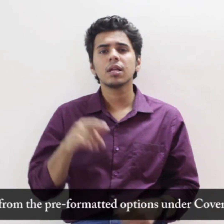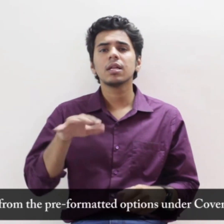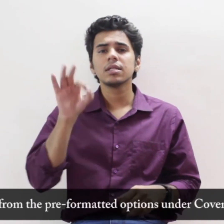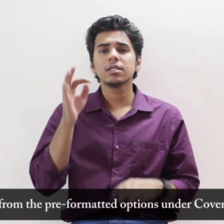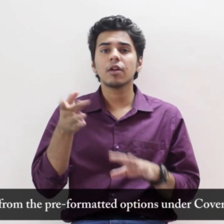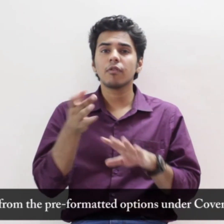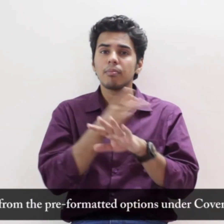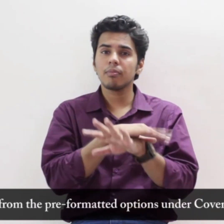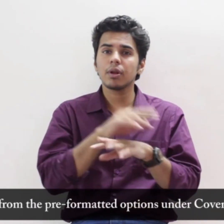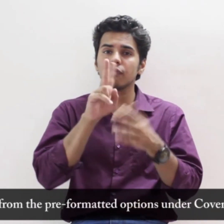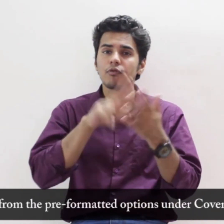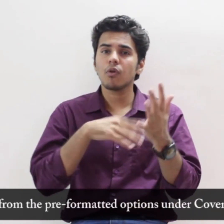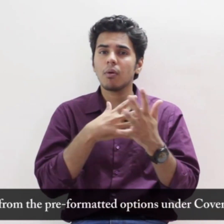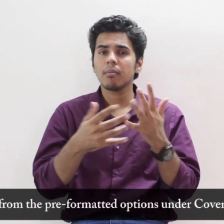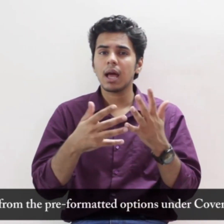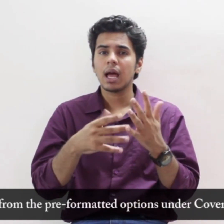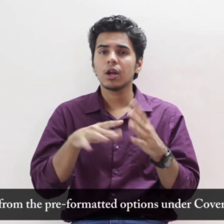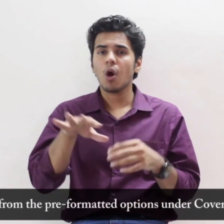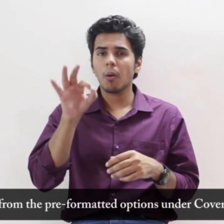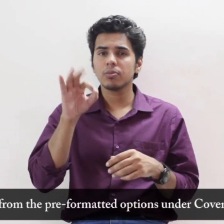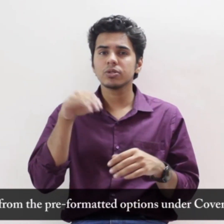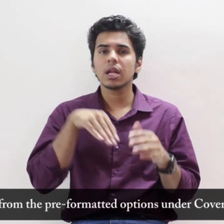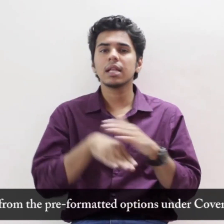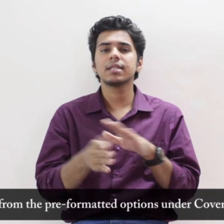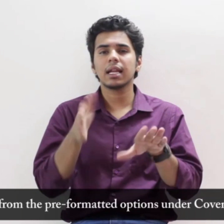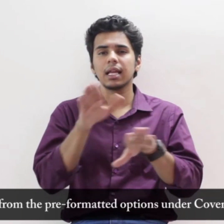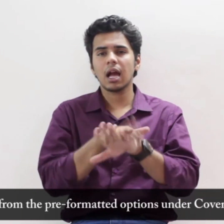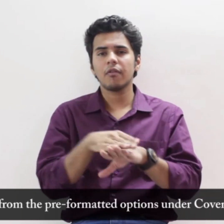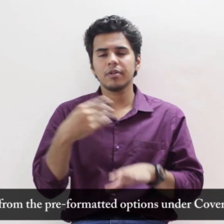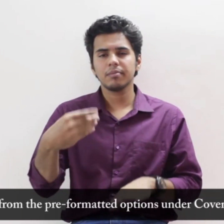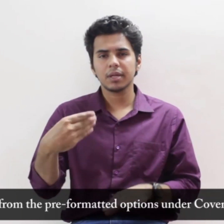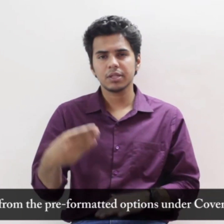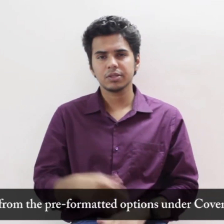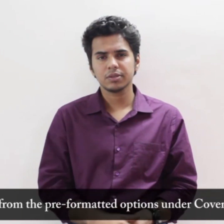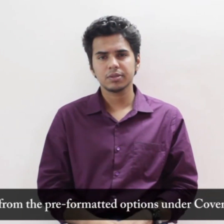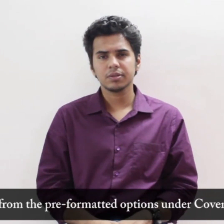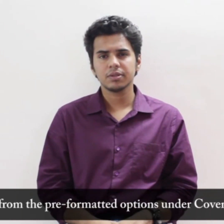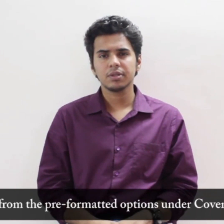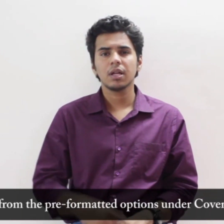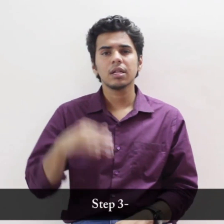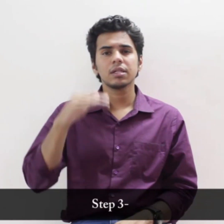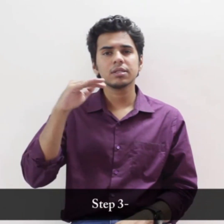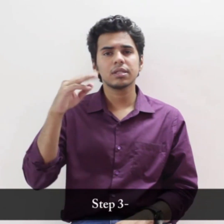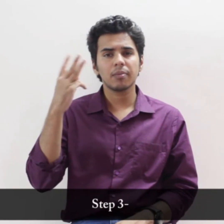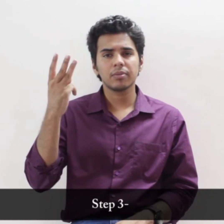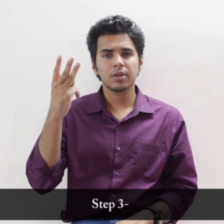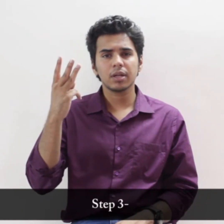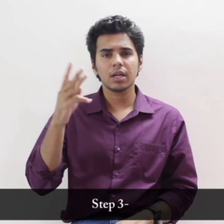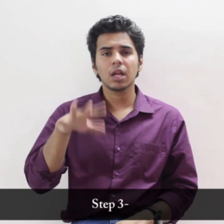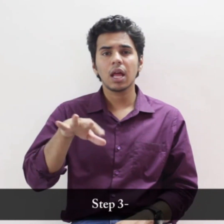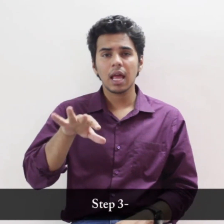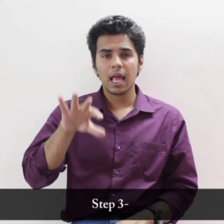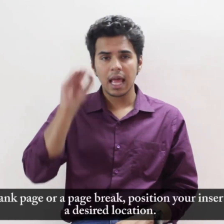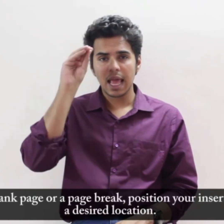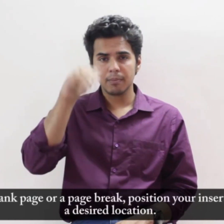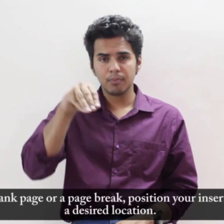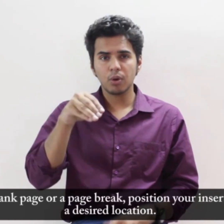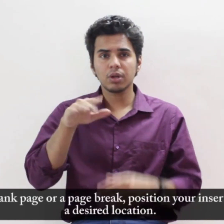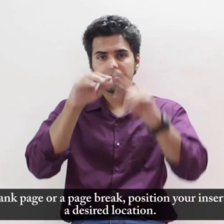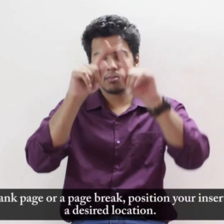Select from the pre-formatted options under Cover Page. Step 3. To insert a blank page or a